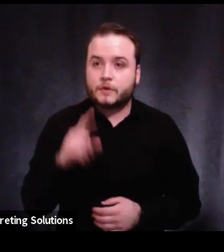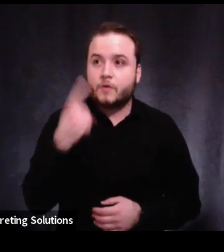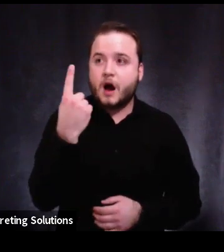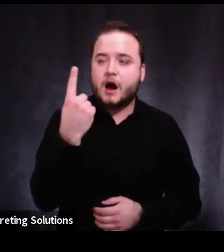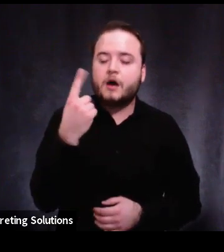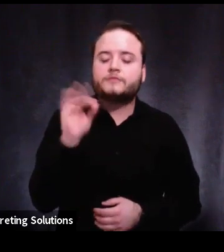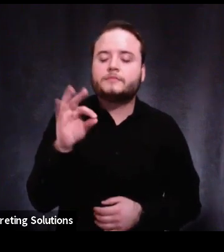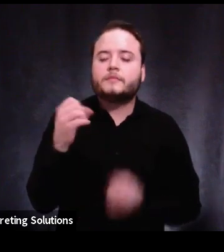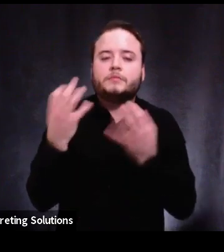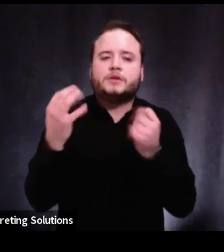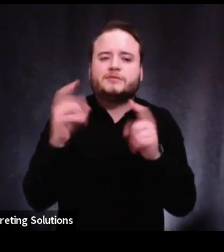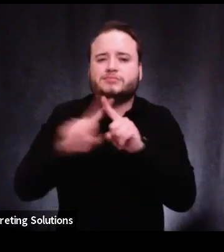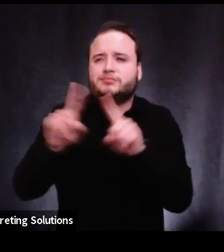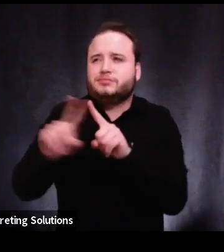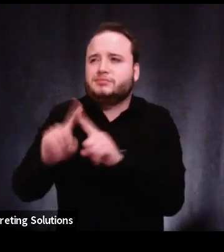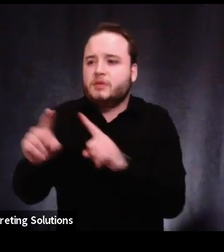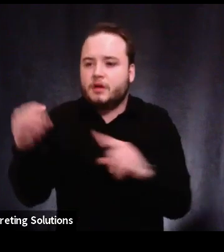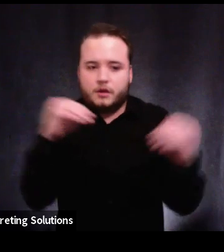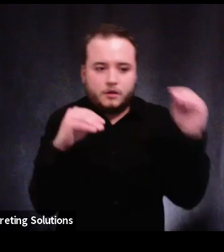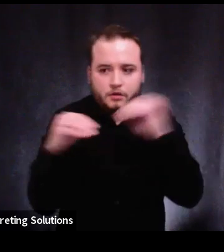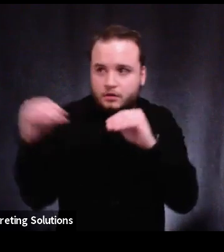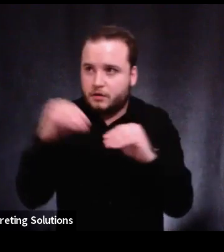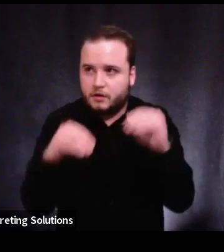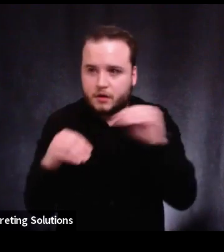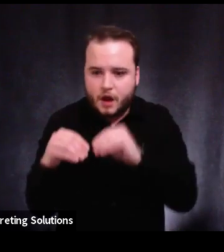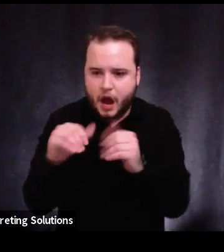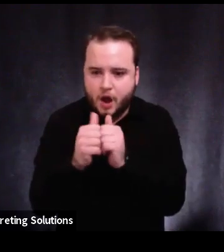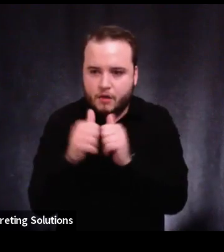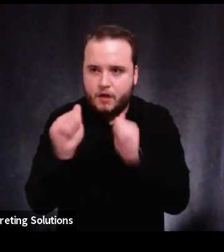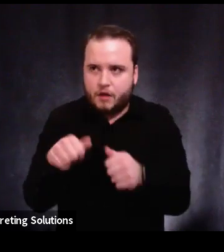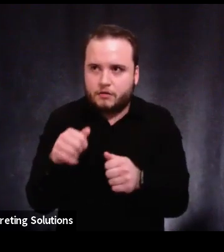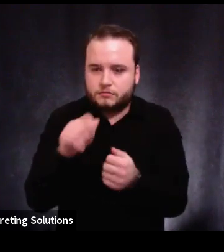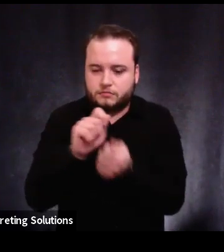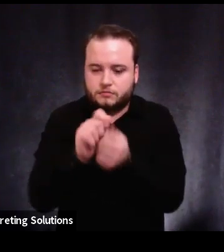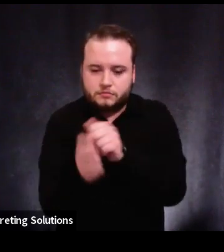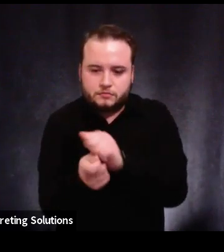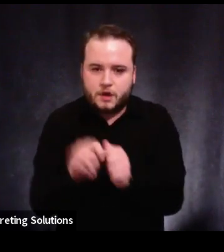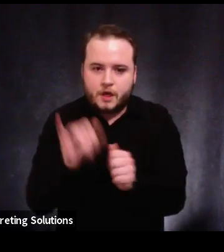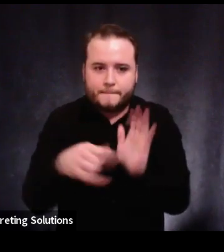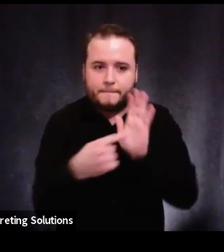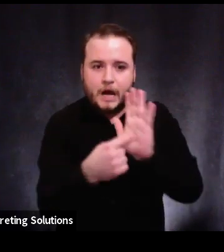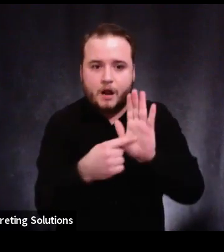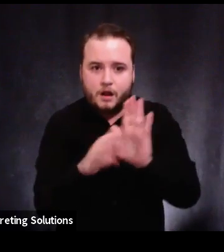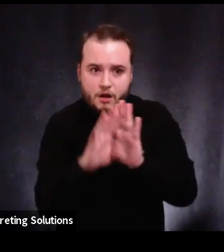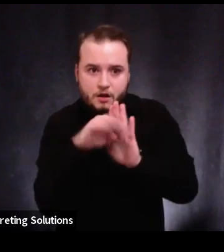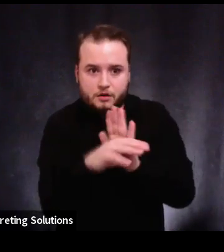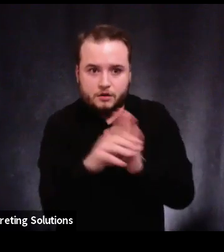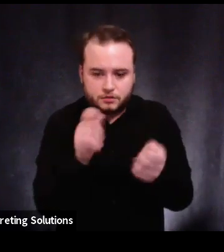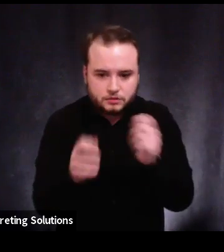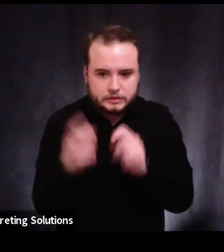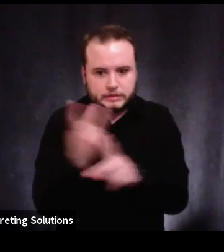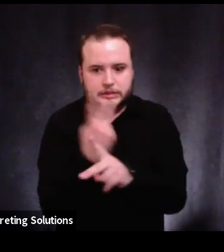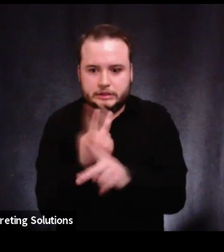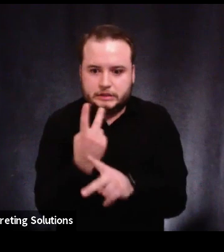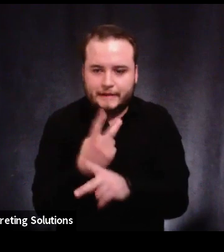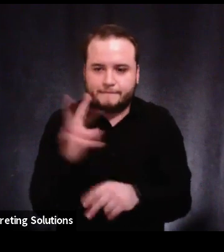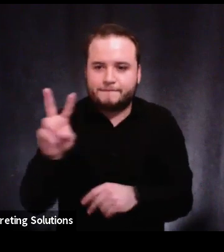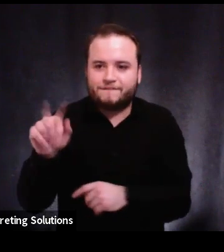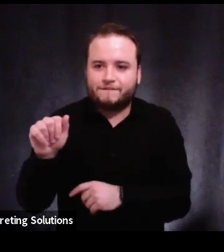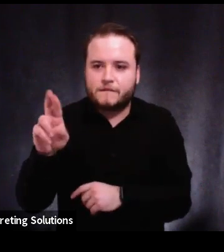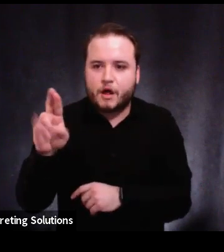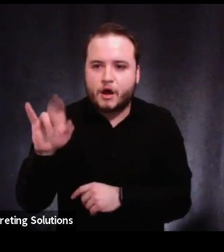also looking at other epidemiological data to inform differences in